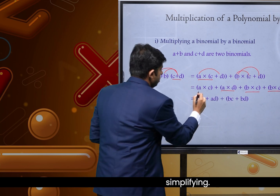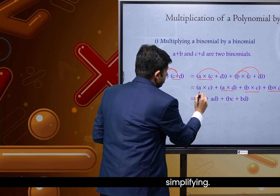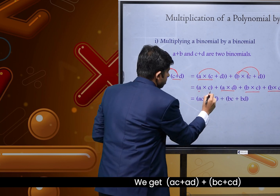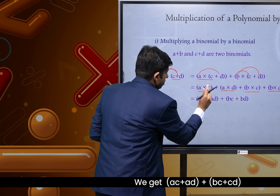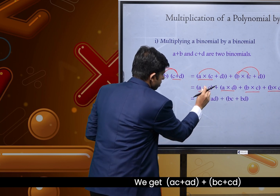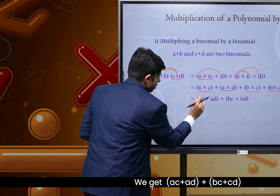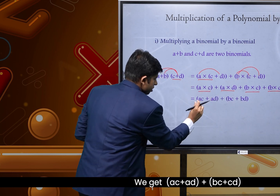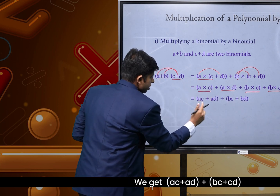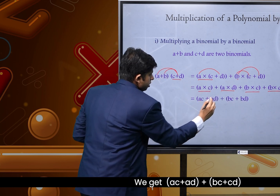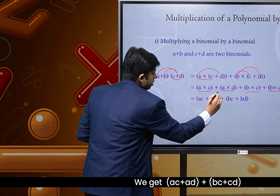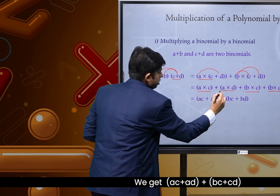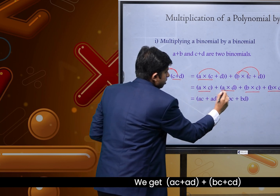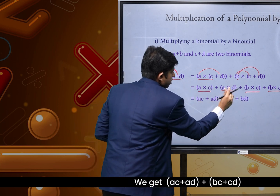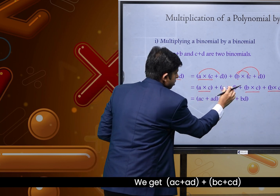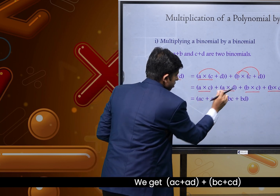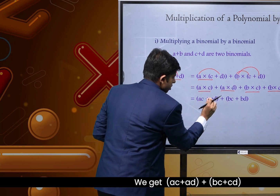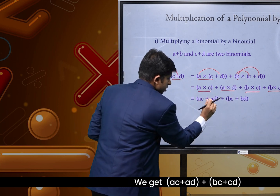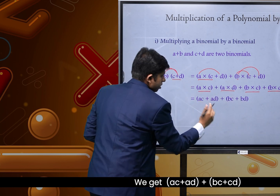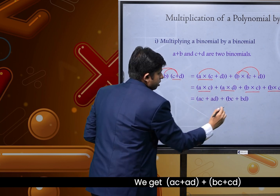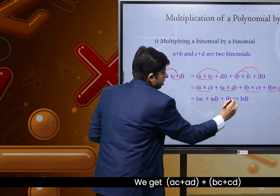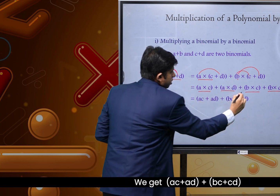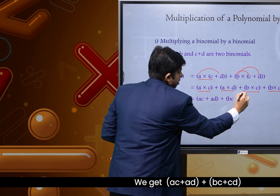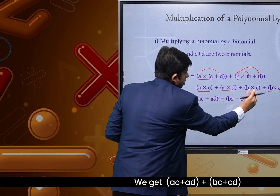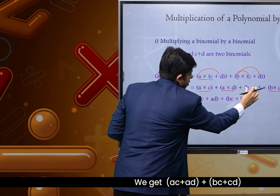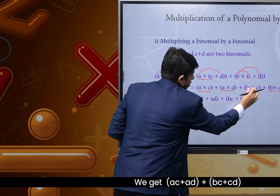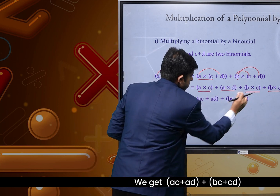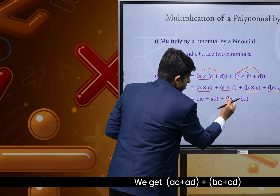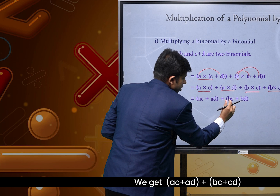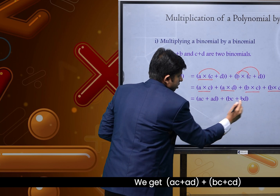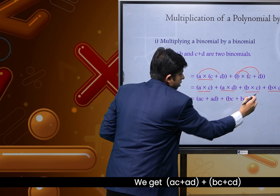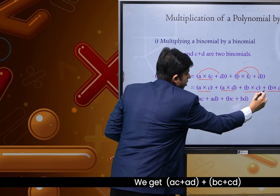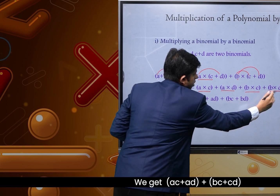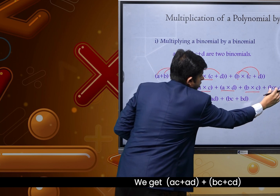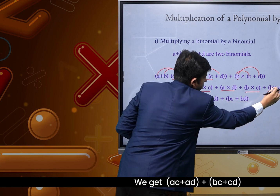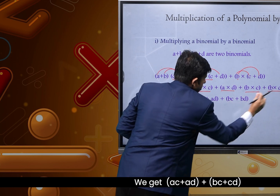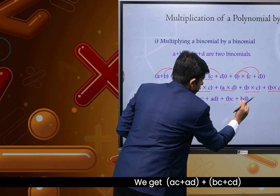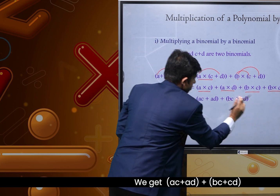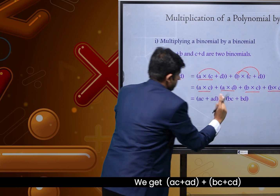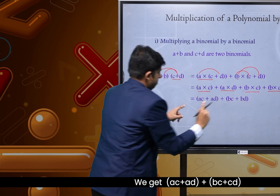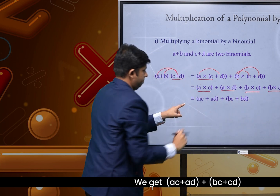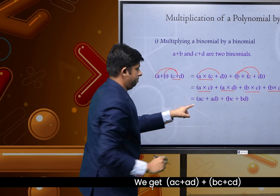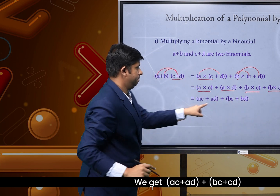Simplifying, we get AC plus AD plus BC plus BD.